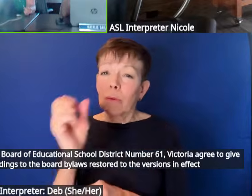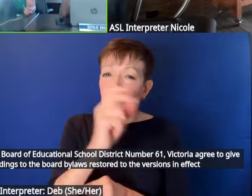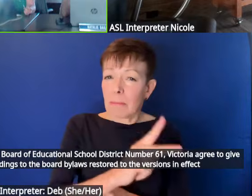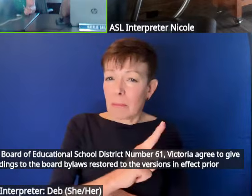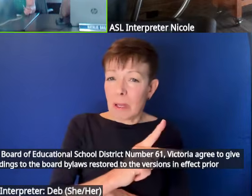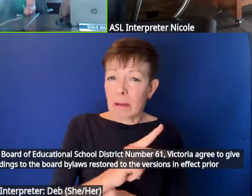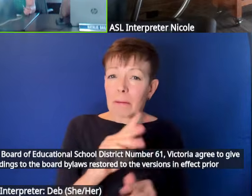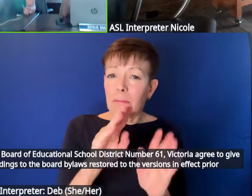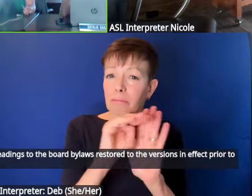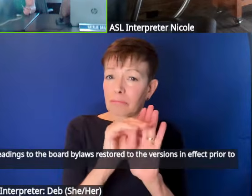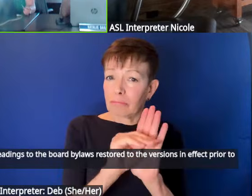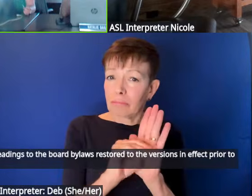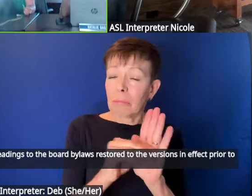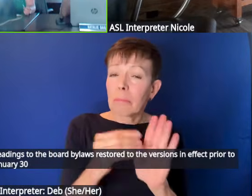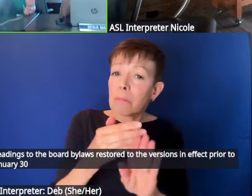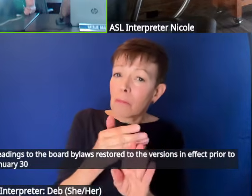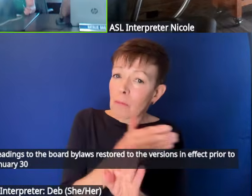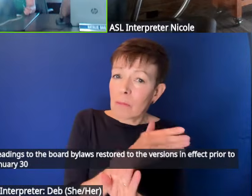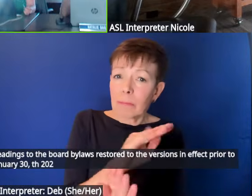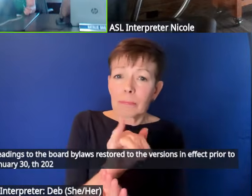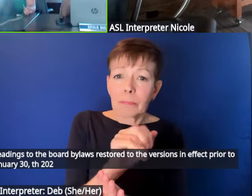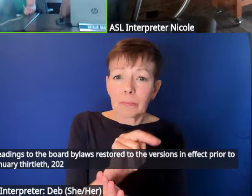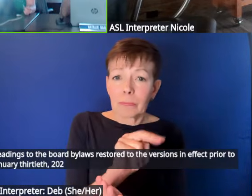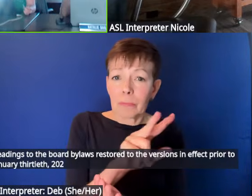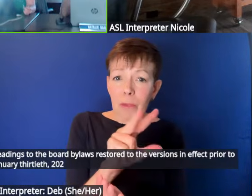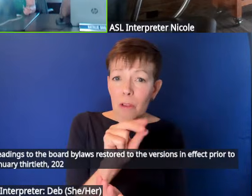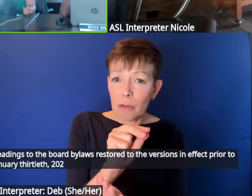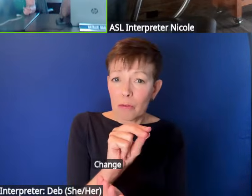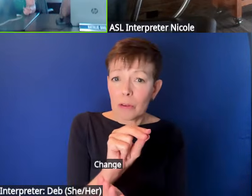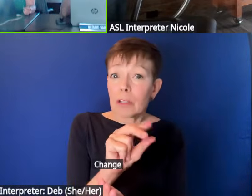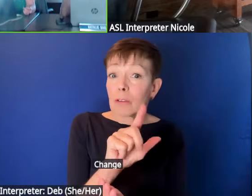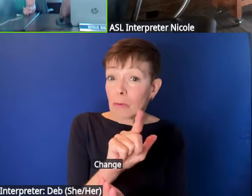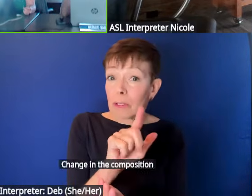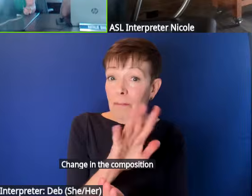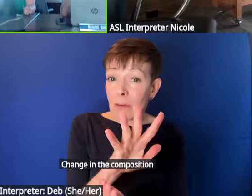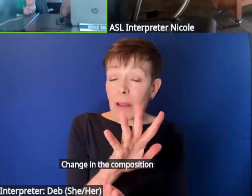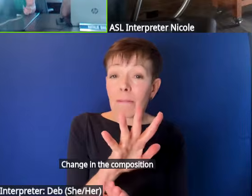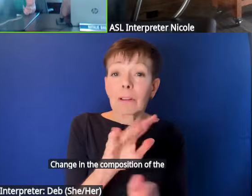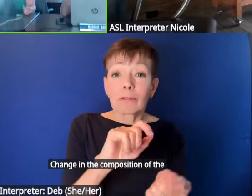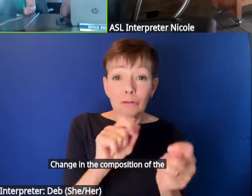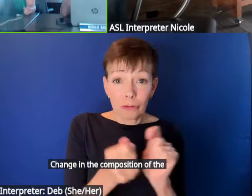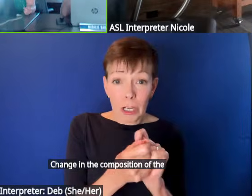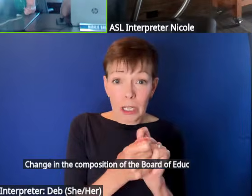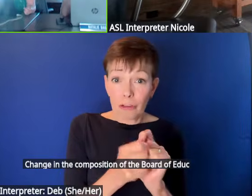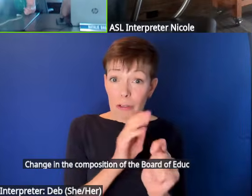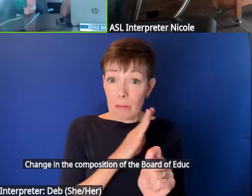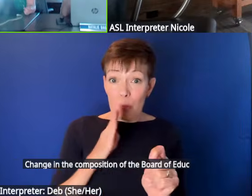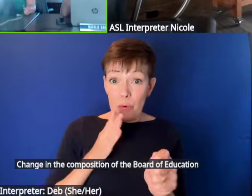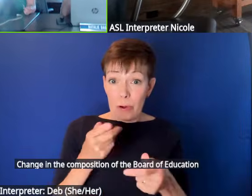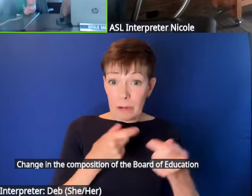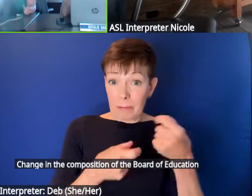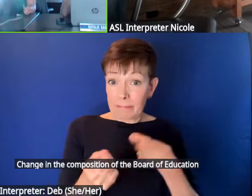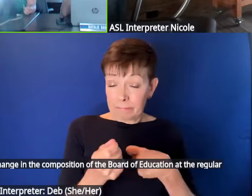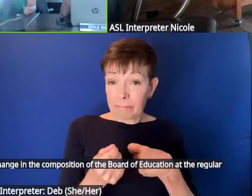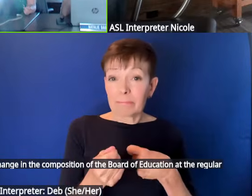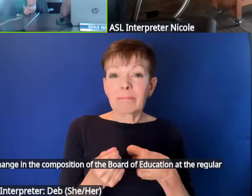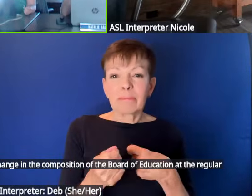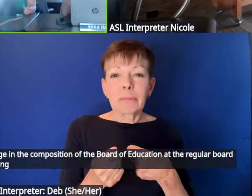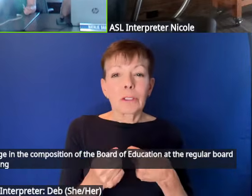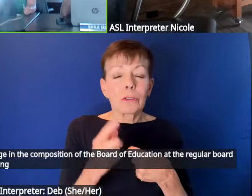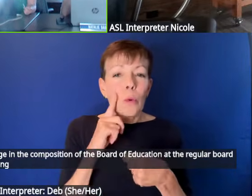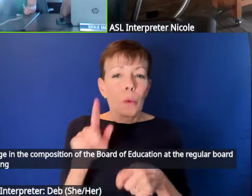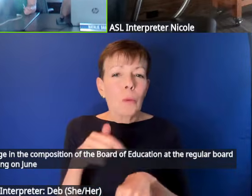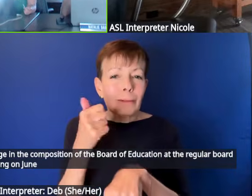to the January 30th, 2025 change in the composition of the Board of Education at the regular board meeting on June